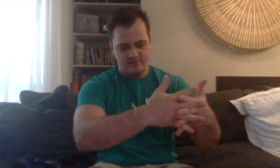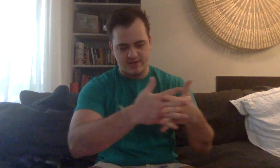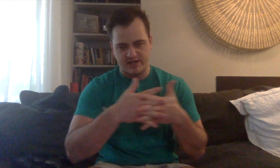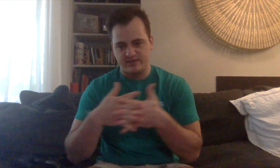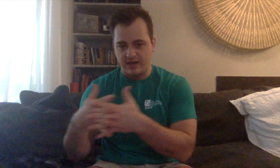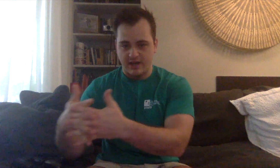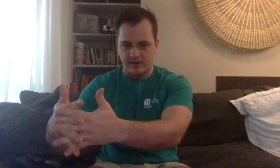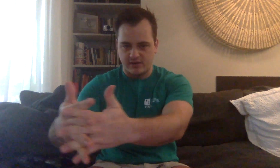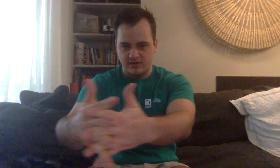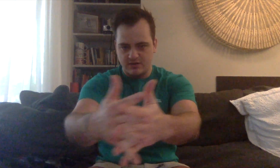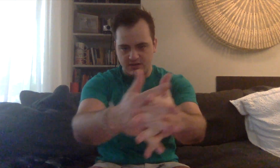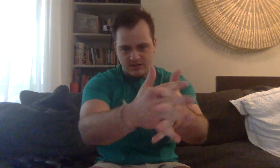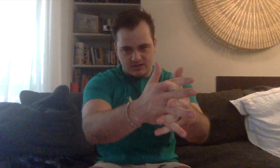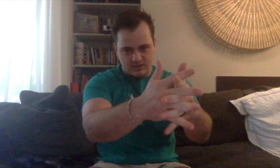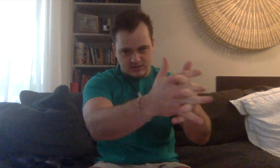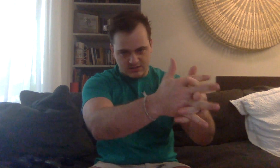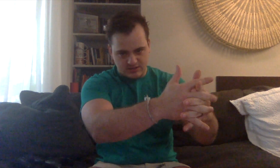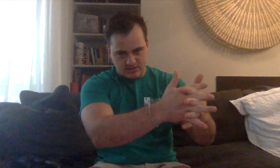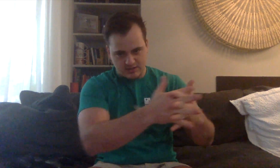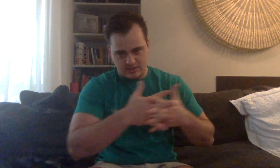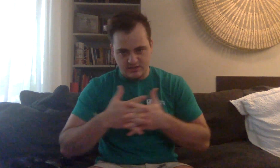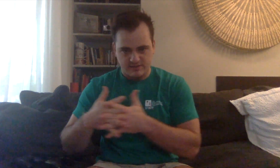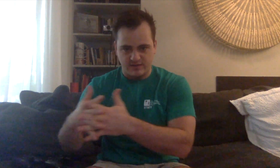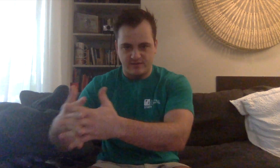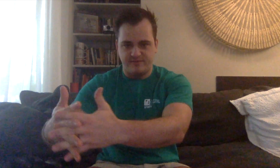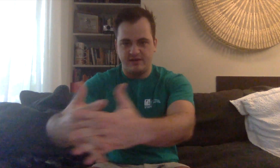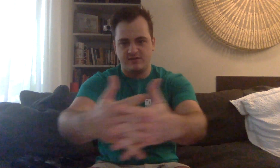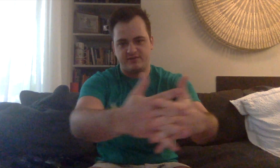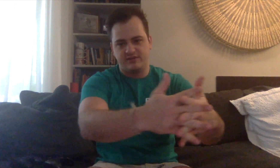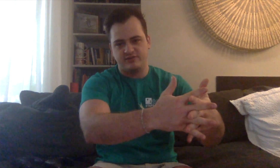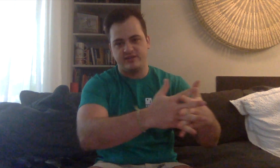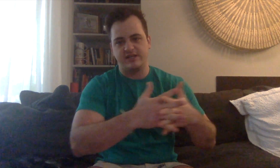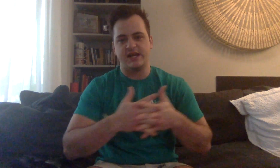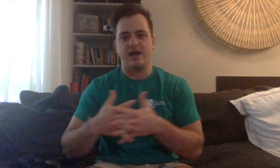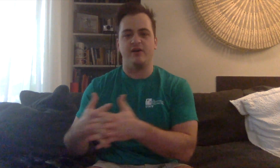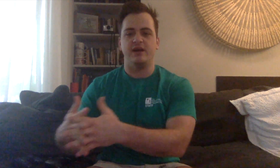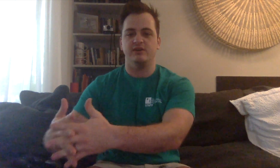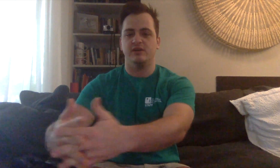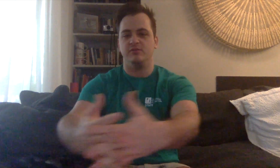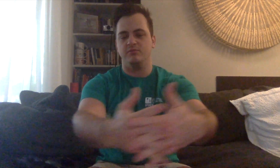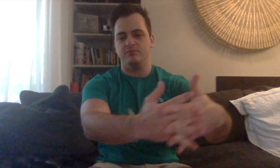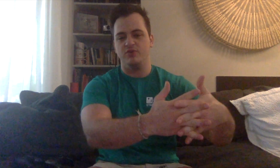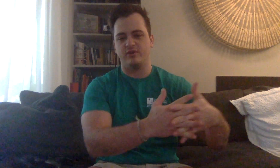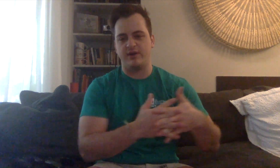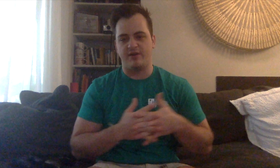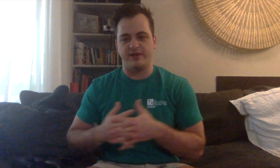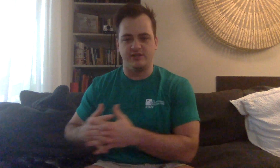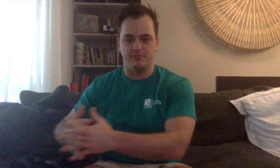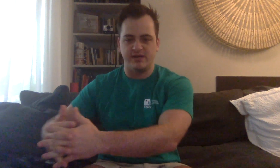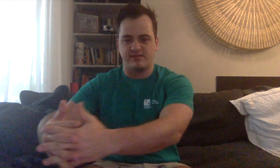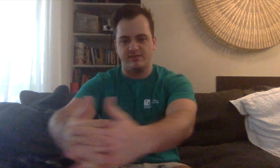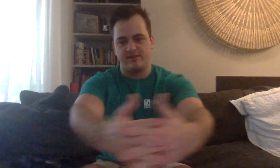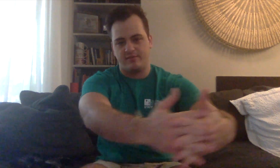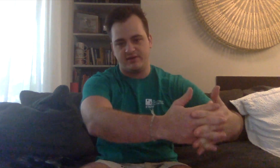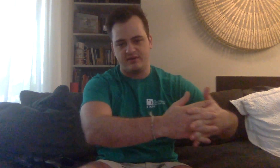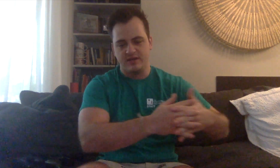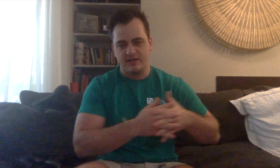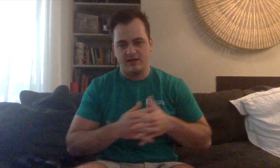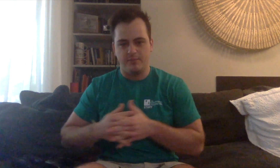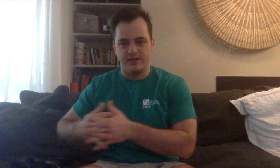Everybody together. See the fingers still sticking out, and you're going to move it around like you're mixing something in a big